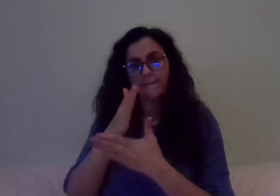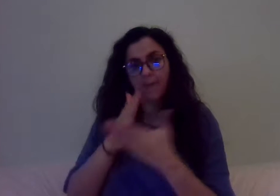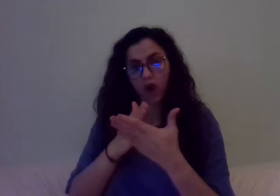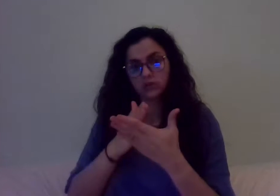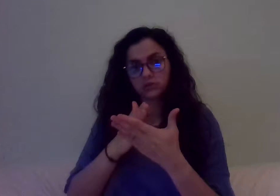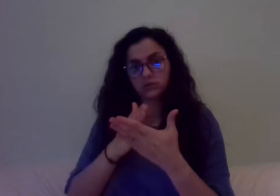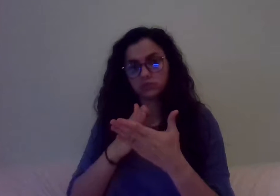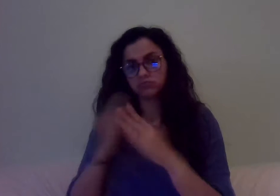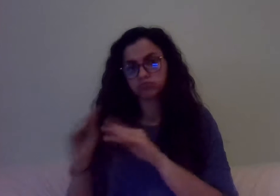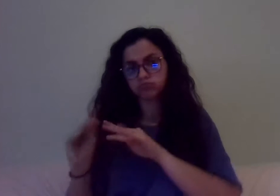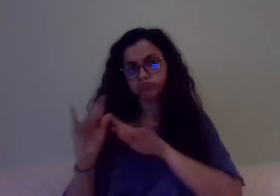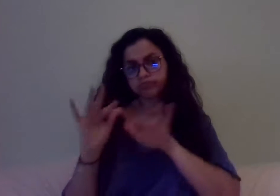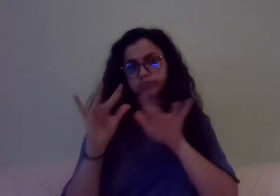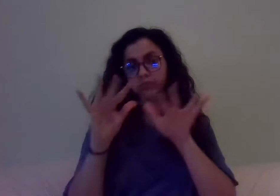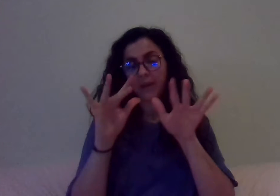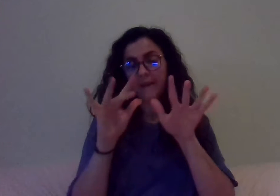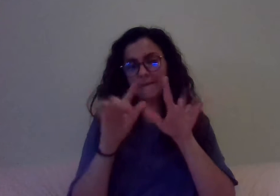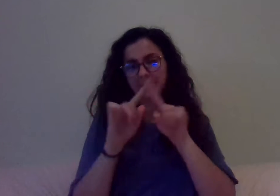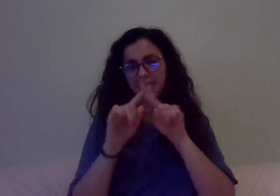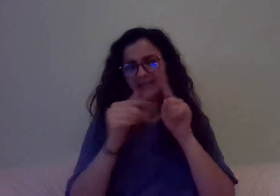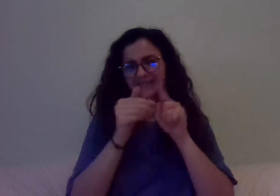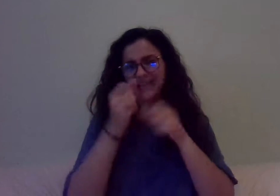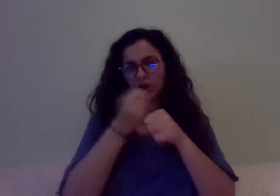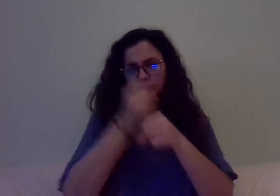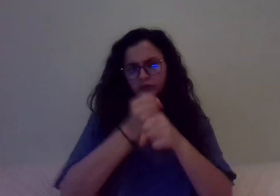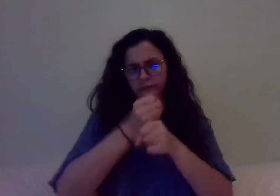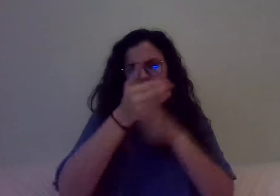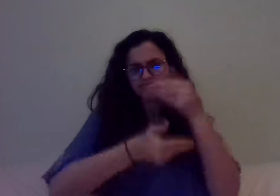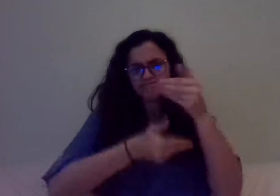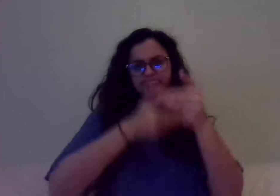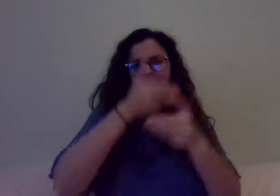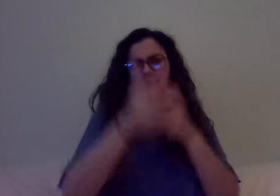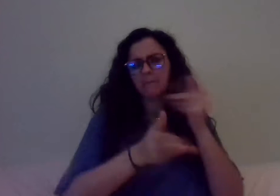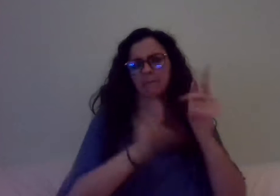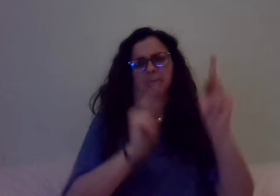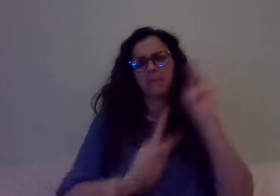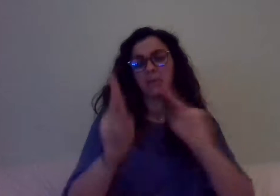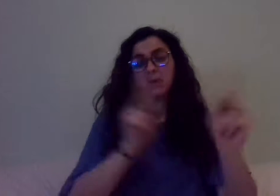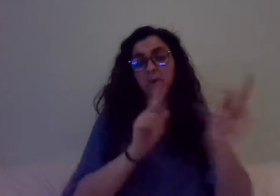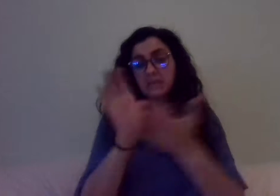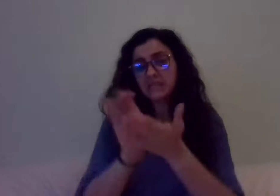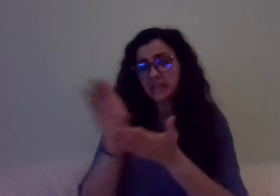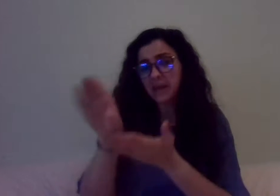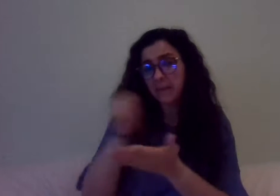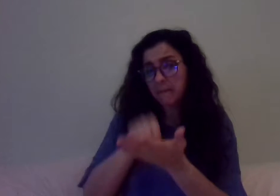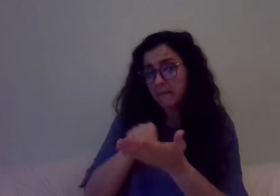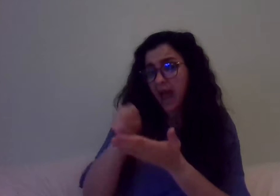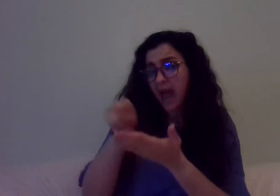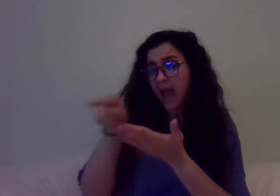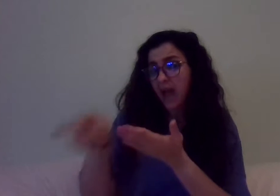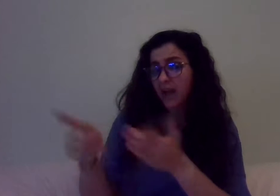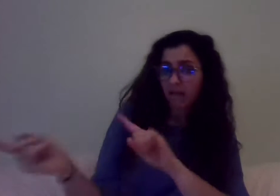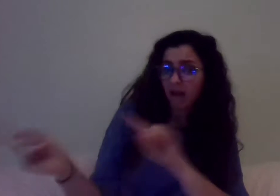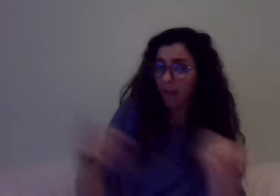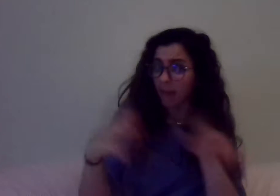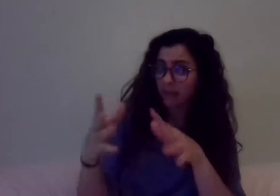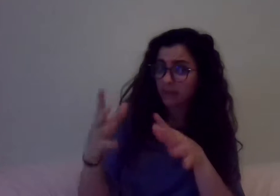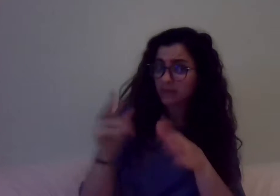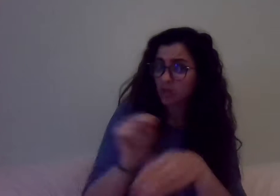being not so true towards the years following, primarily because the white industry owners of the